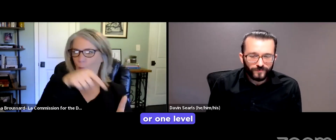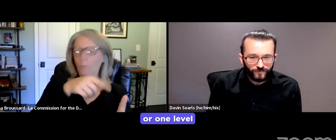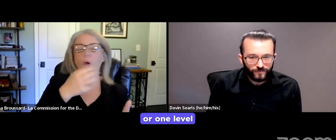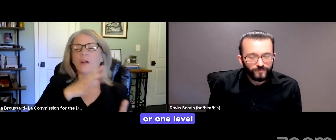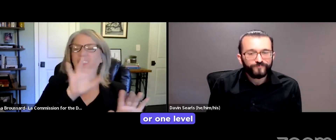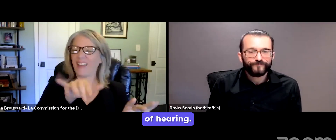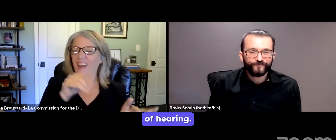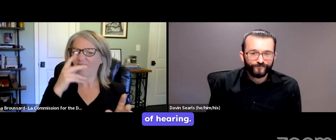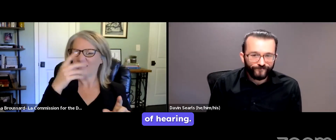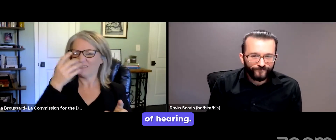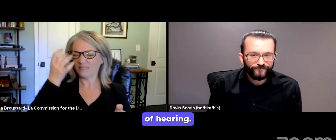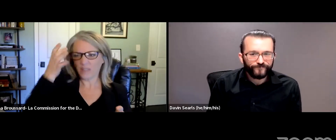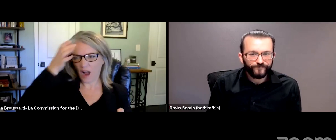one level of hearing.